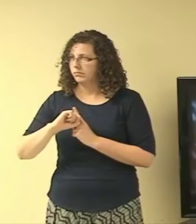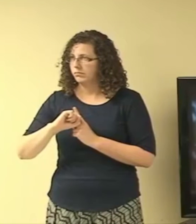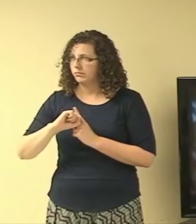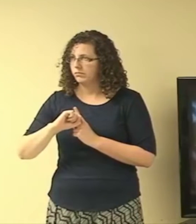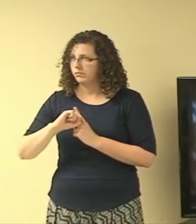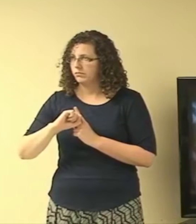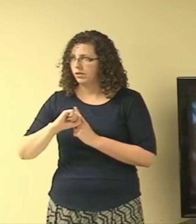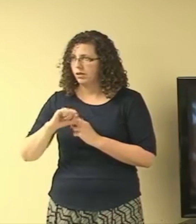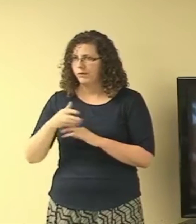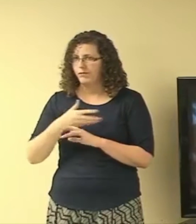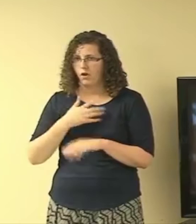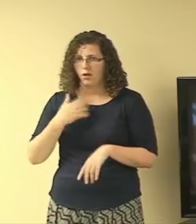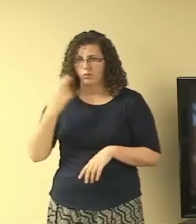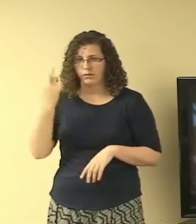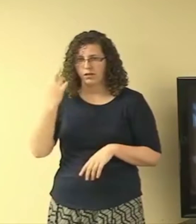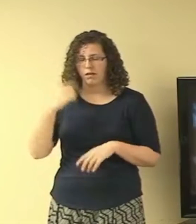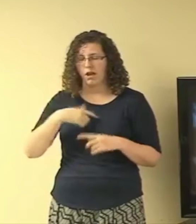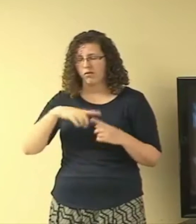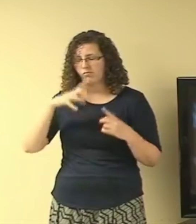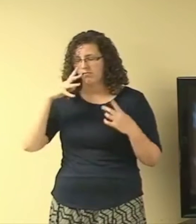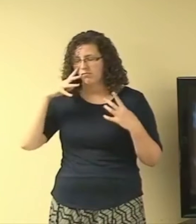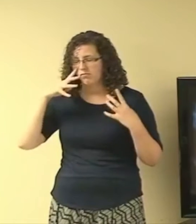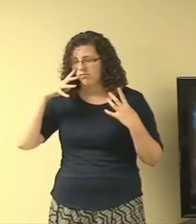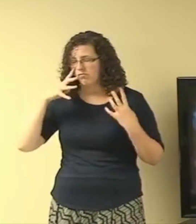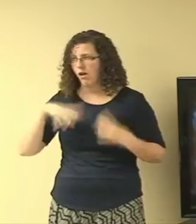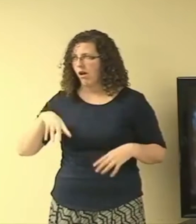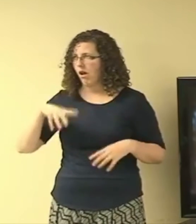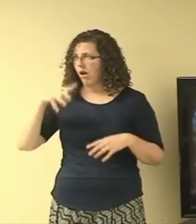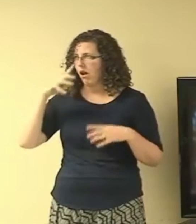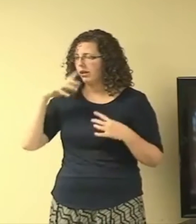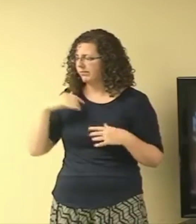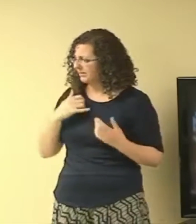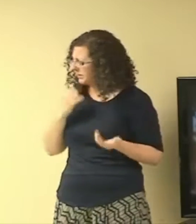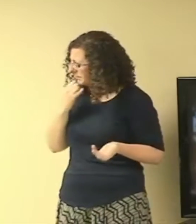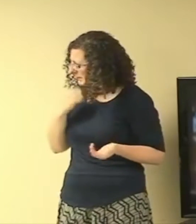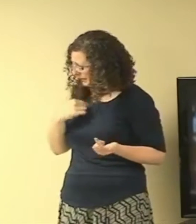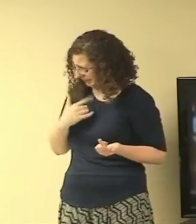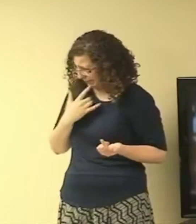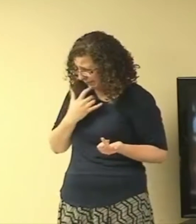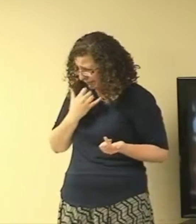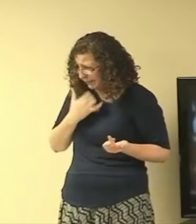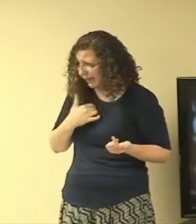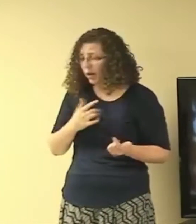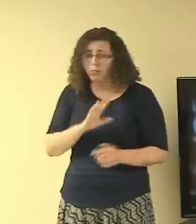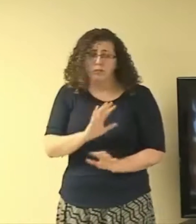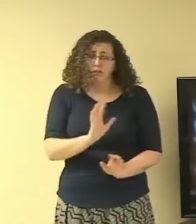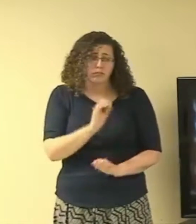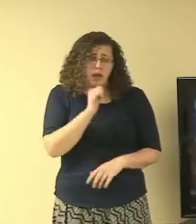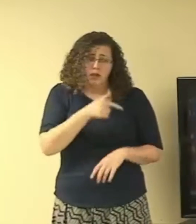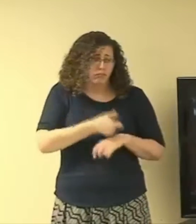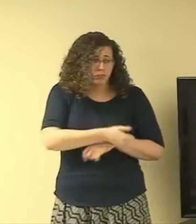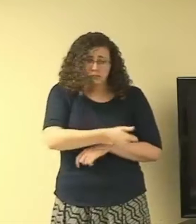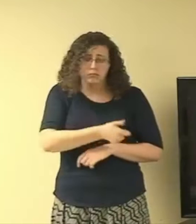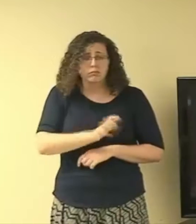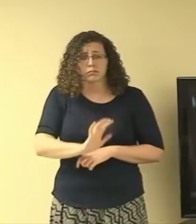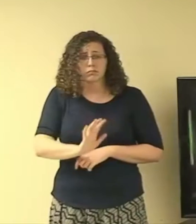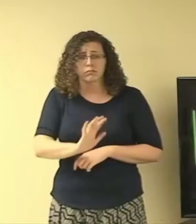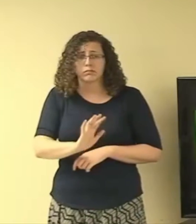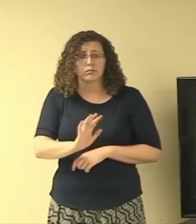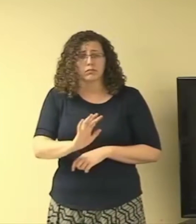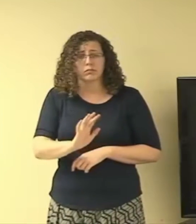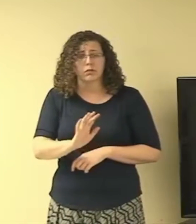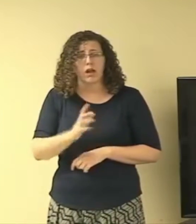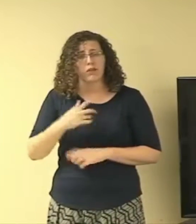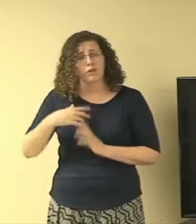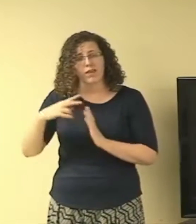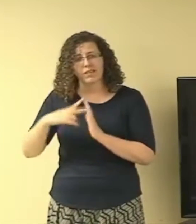And before I realized it, I was just crying. He said, Daddy, what's wrong? Did I do something wrong? I said, no, baby, you didn't do anything wrong.